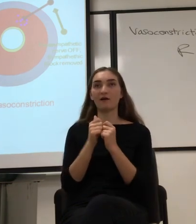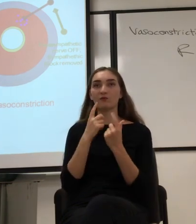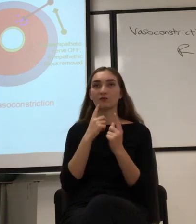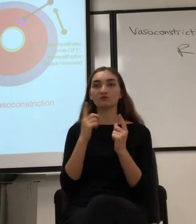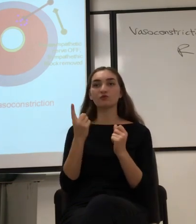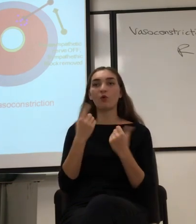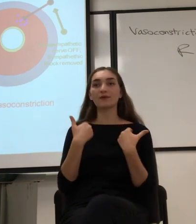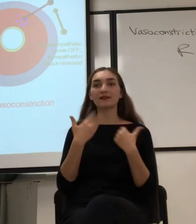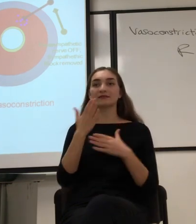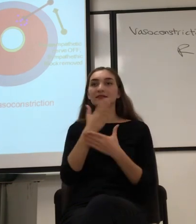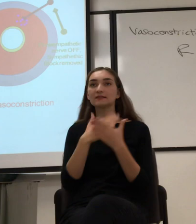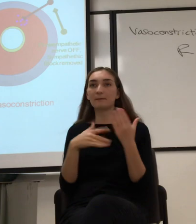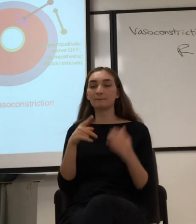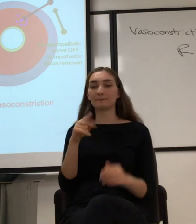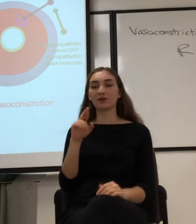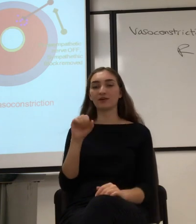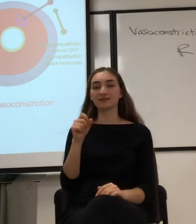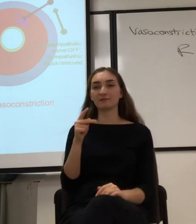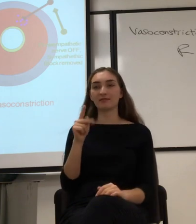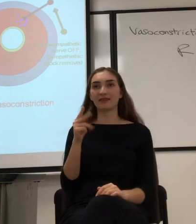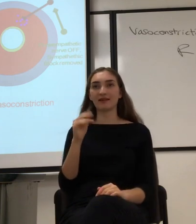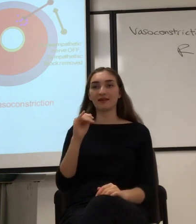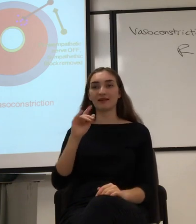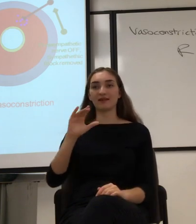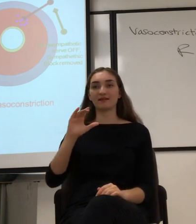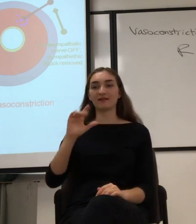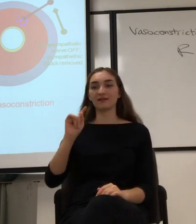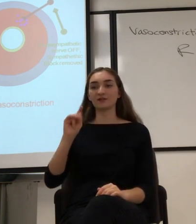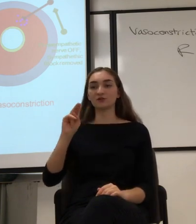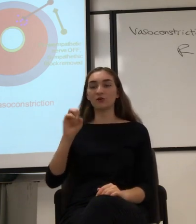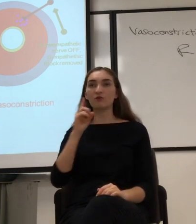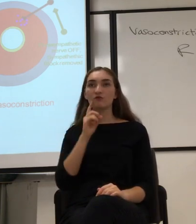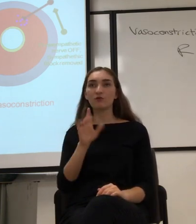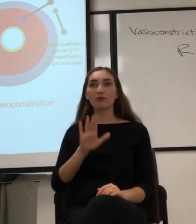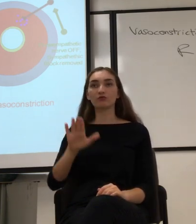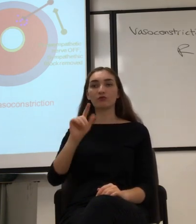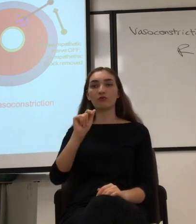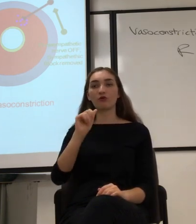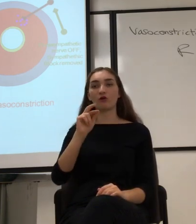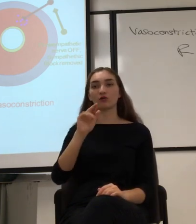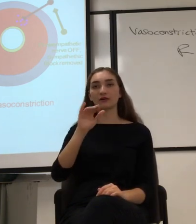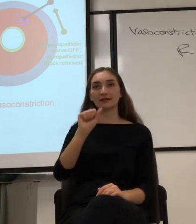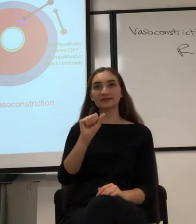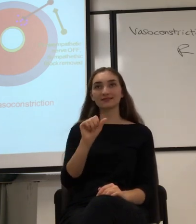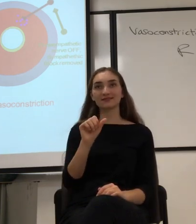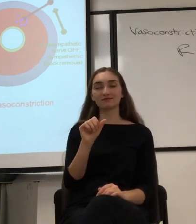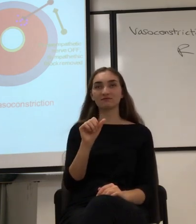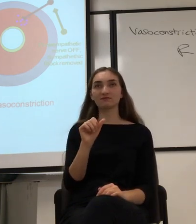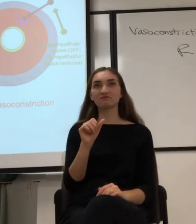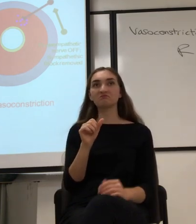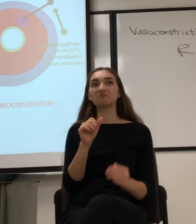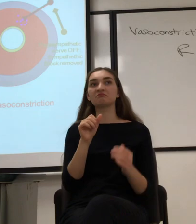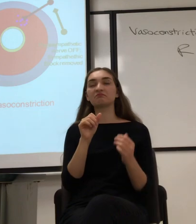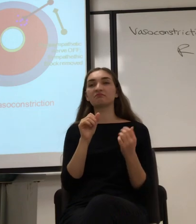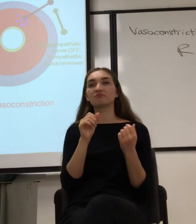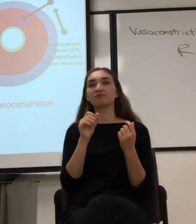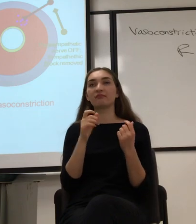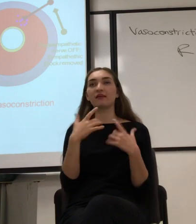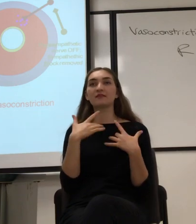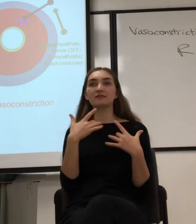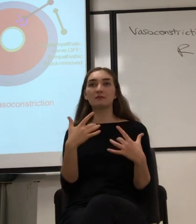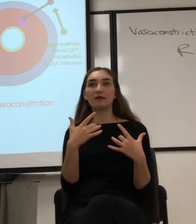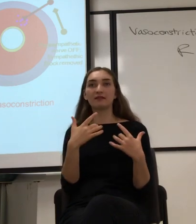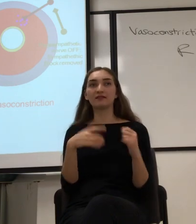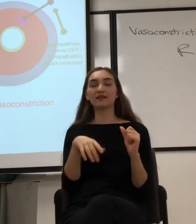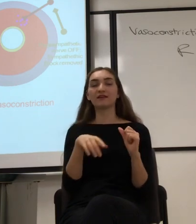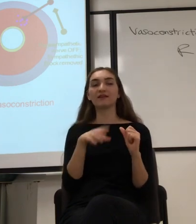tone on your arteries. It's just like a volume knob, loud or soft. Usually it's kind of like on a low